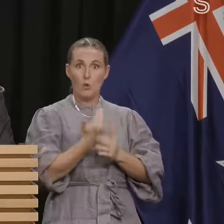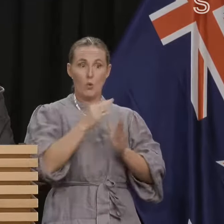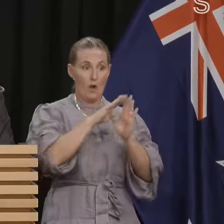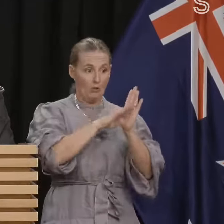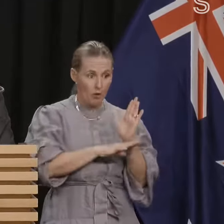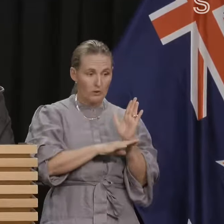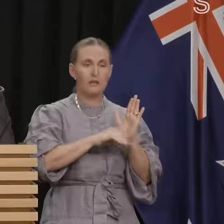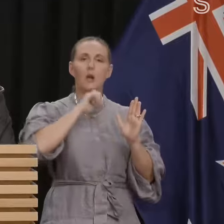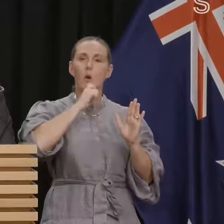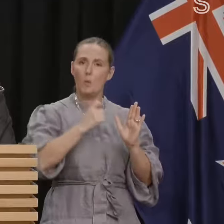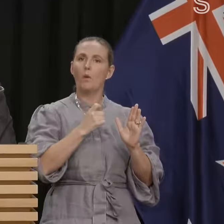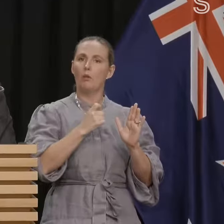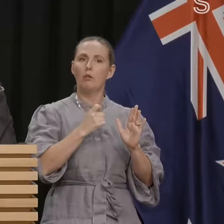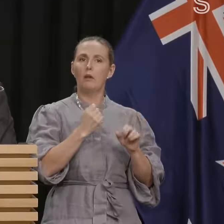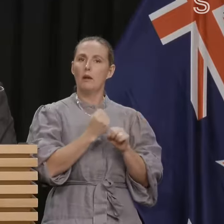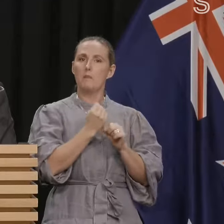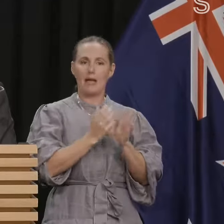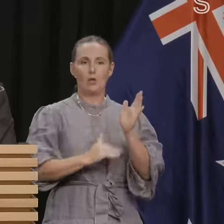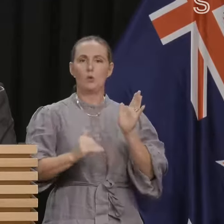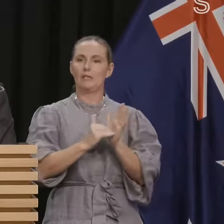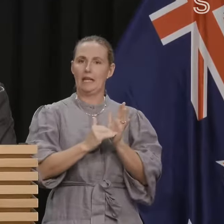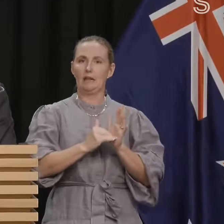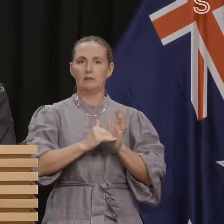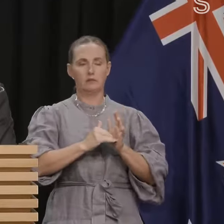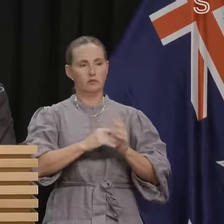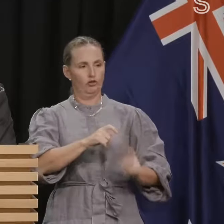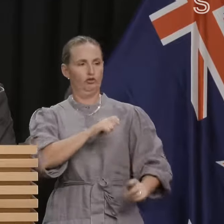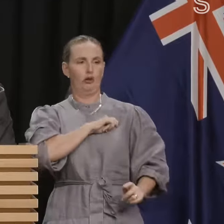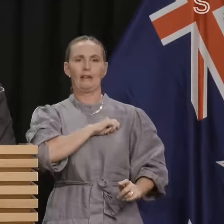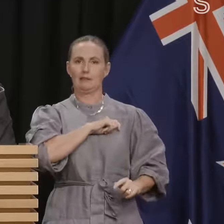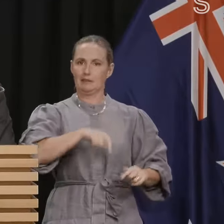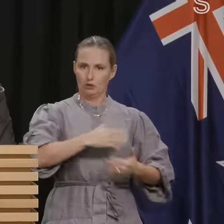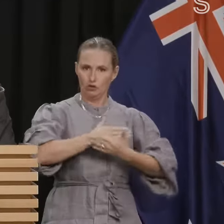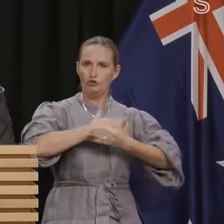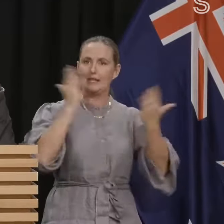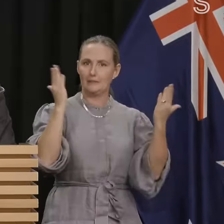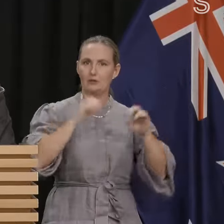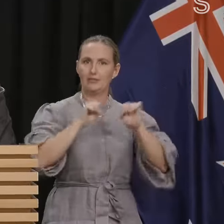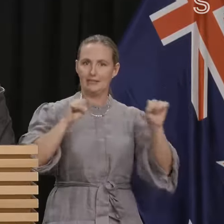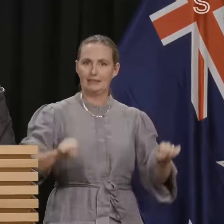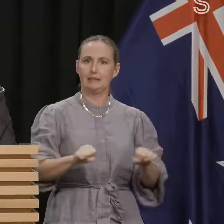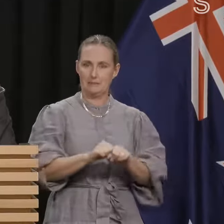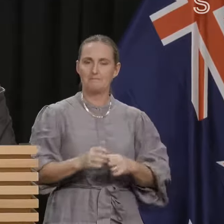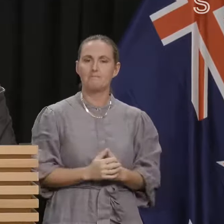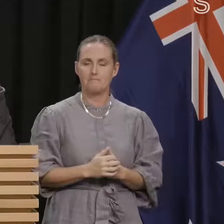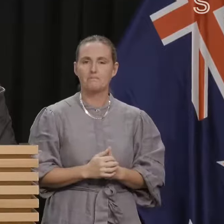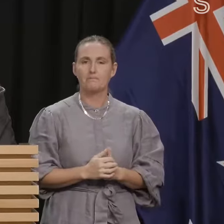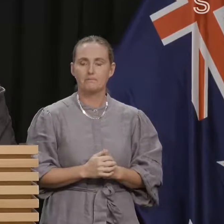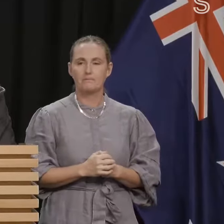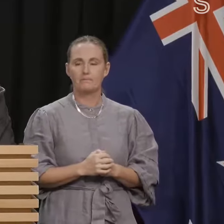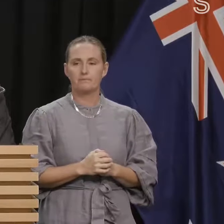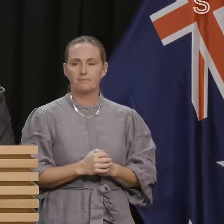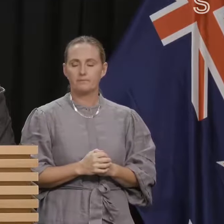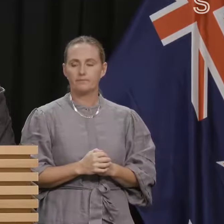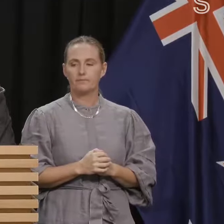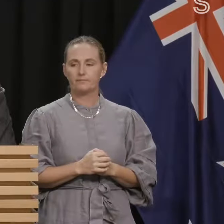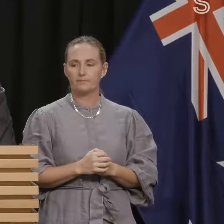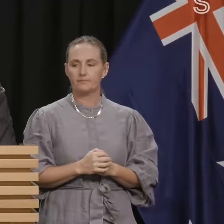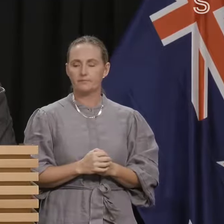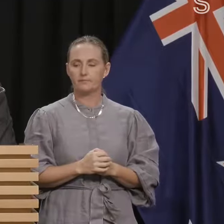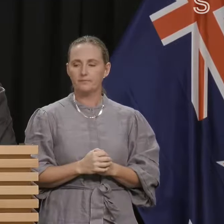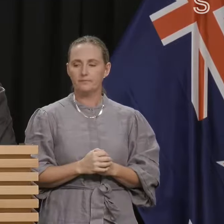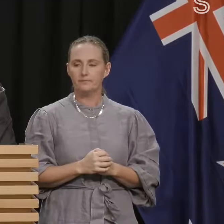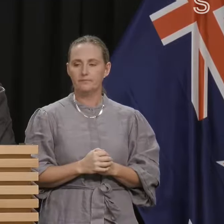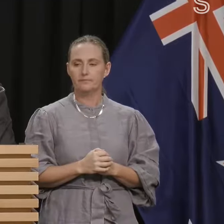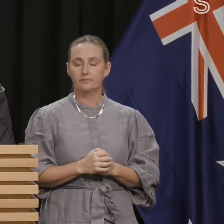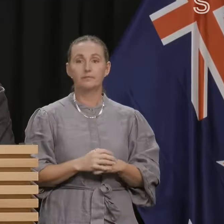the confidence that New Zealanders can have in the transparency and the integrity of the government and its processes.